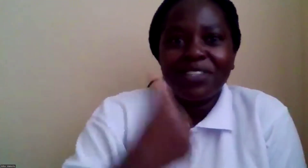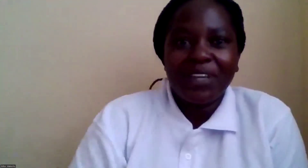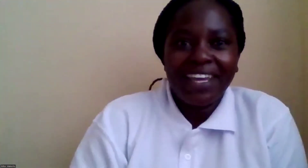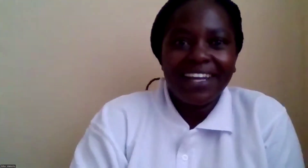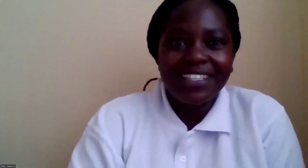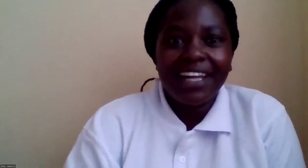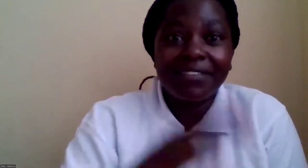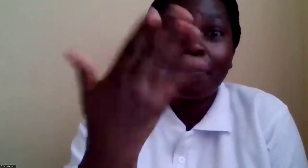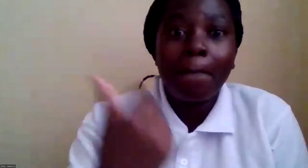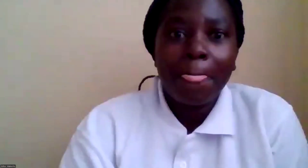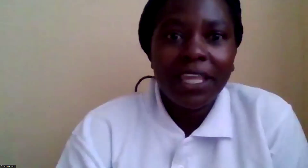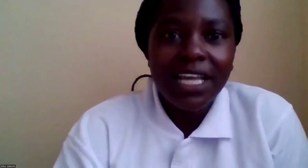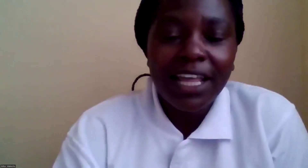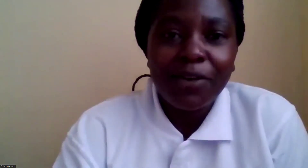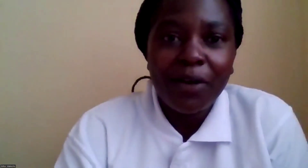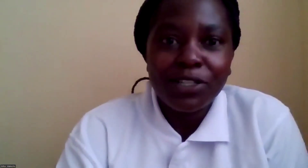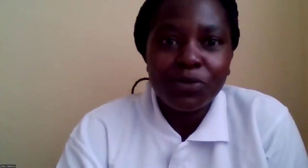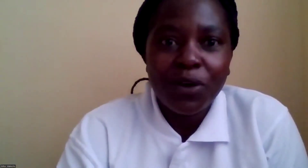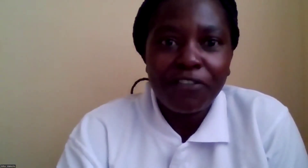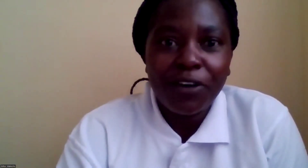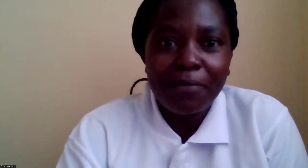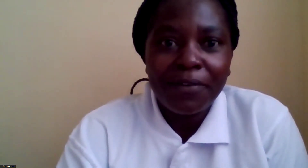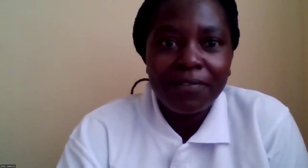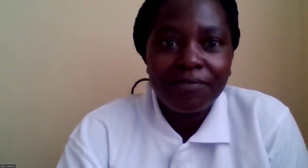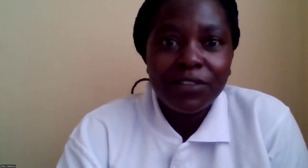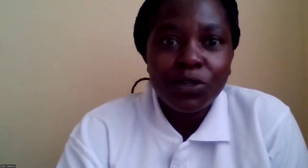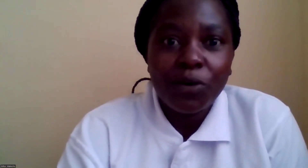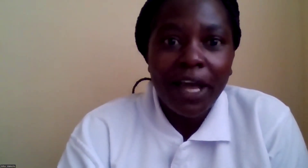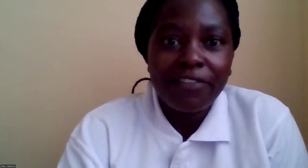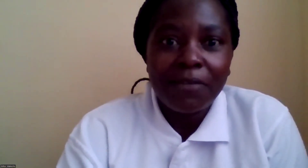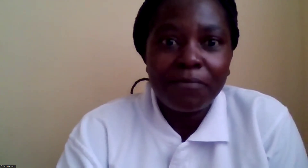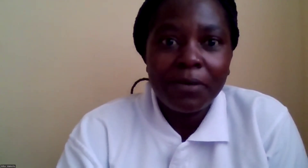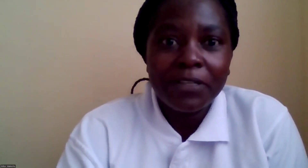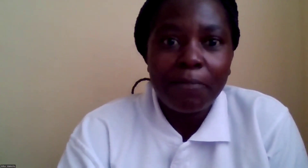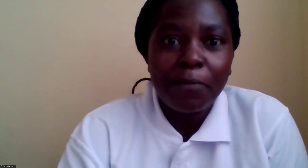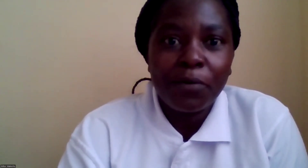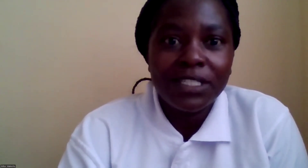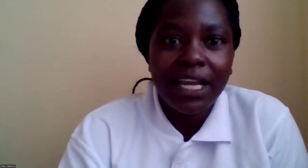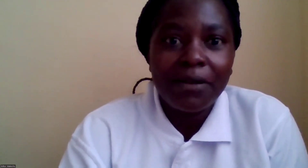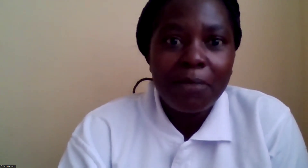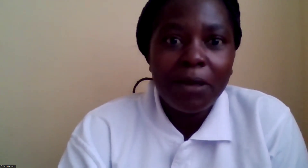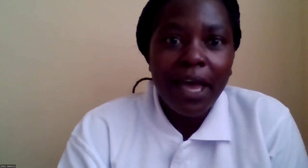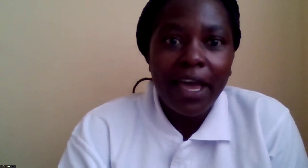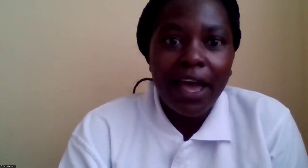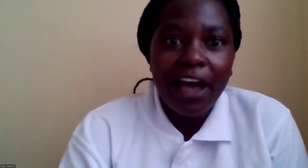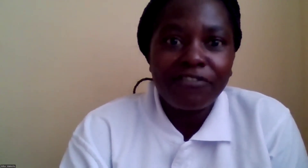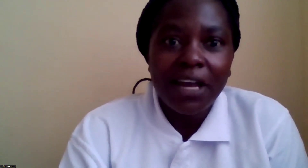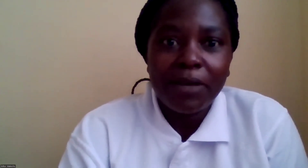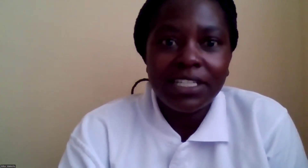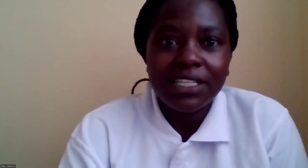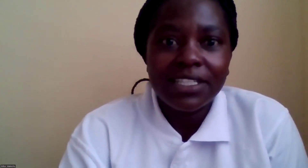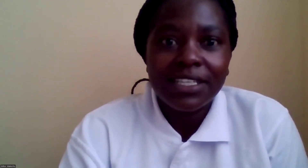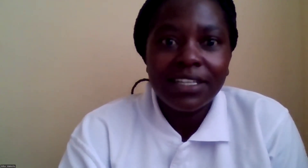Okay, that's okay, doctor. There's another one I want to do a follow-up. So we have maybe some people who say, maybe I